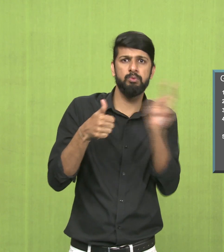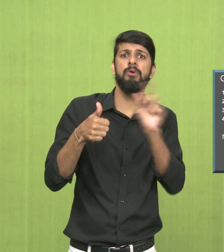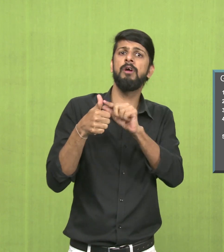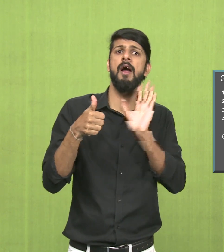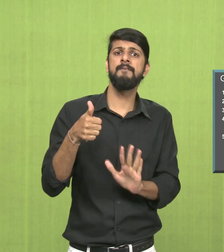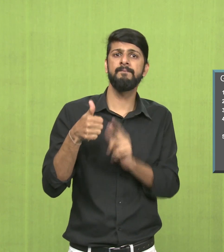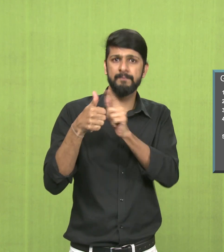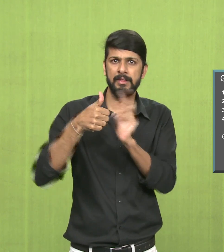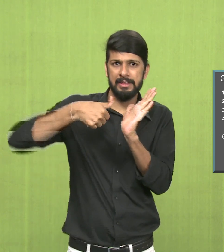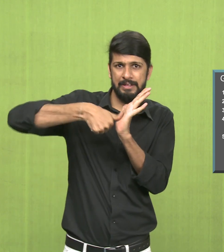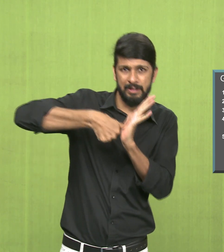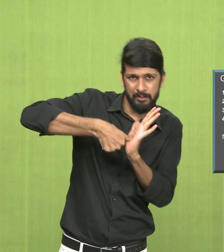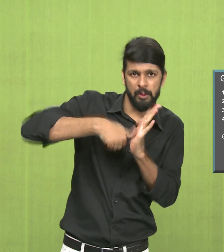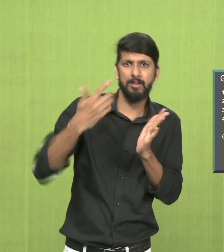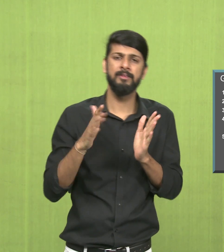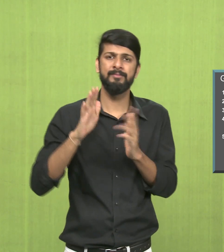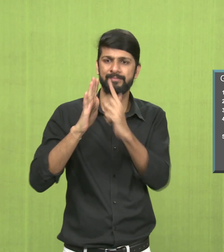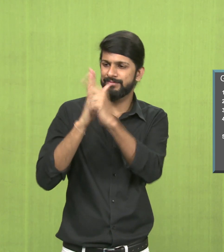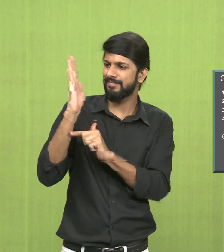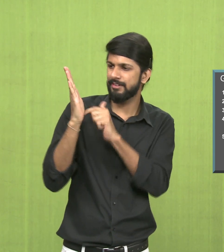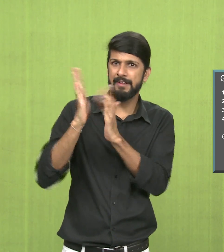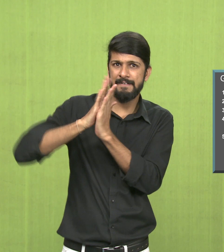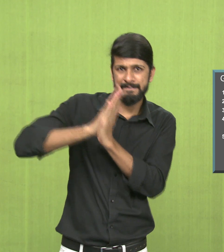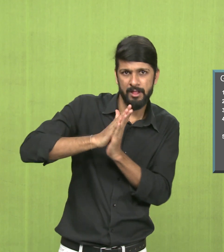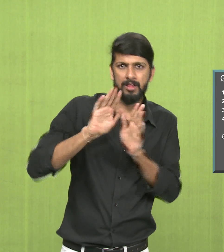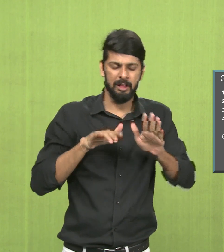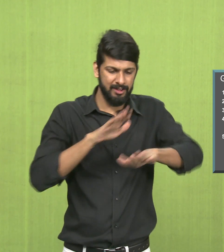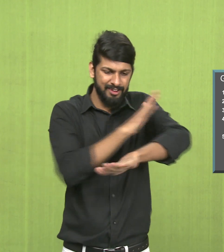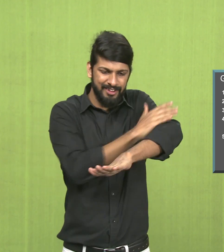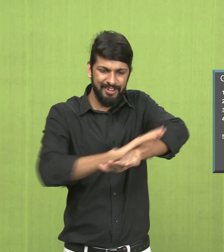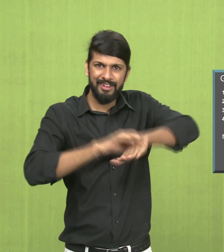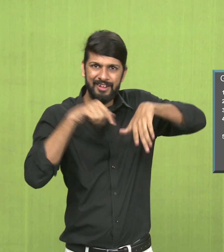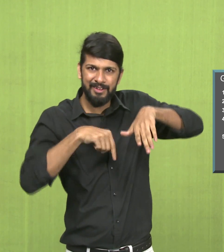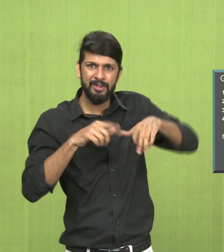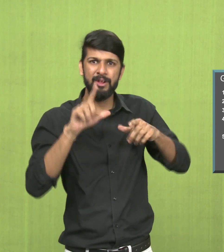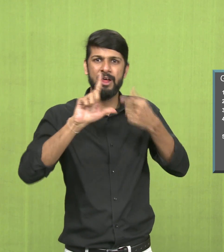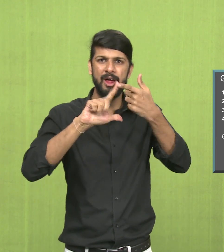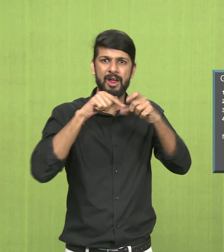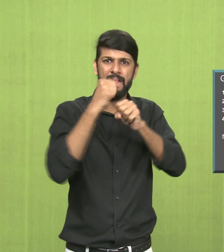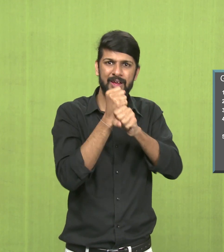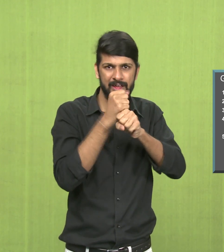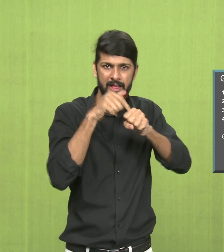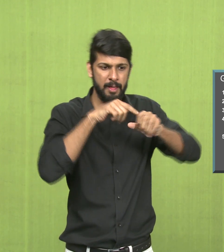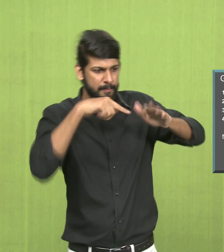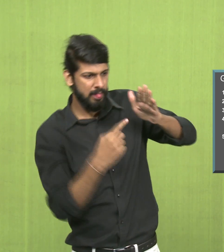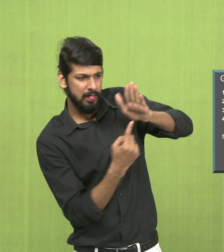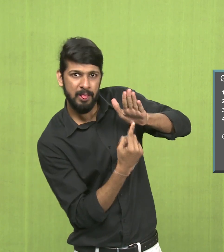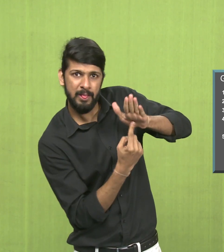You can choose what kind of animal you want to depict, and according to that, use your thumb or